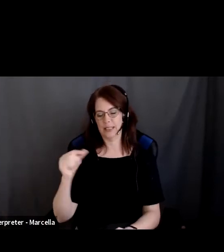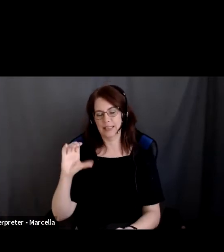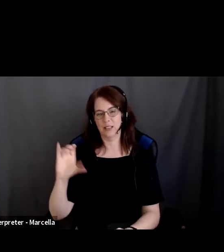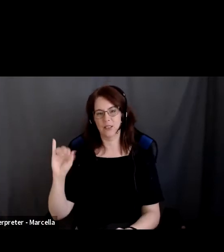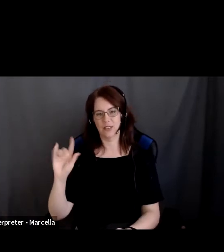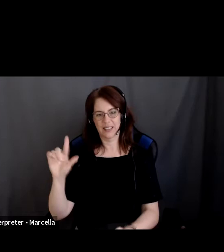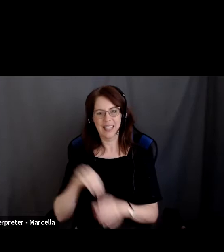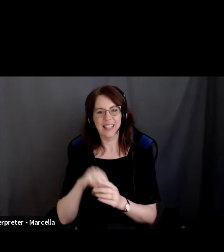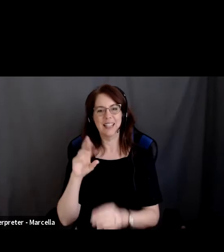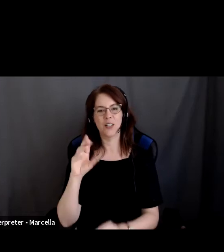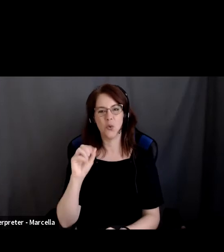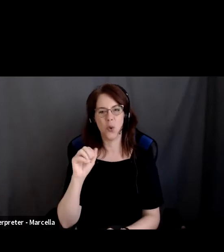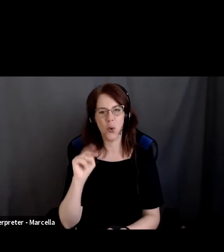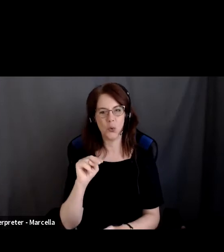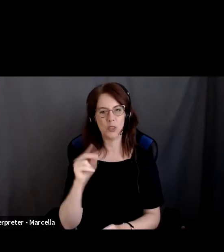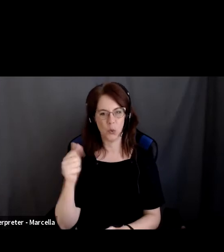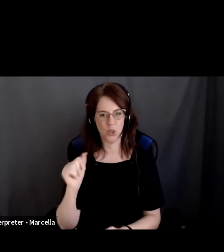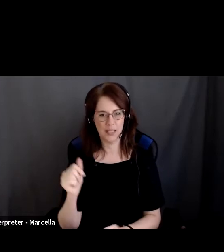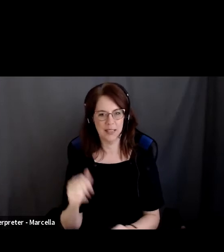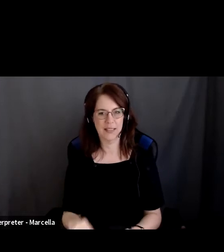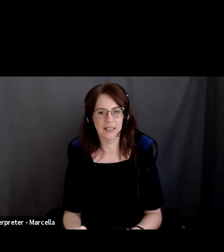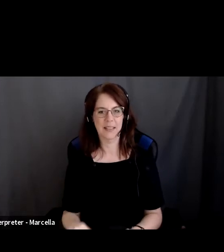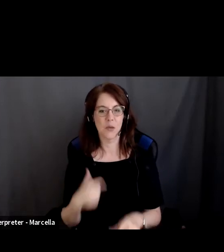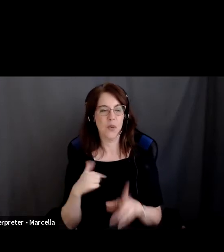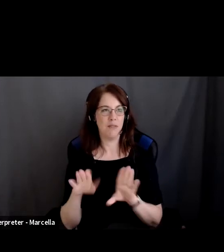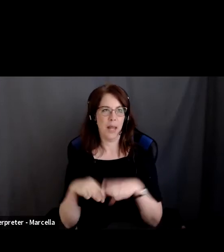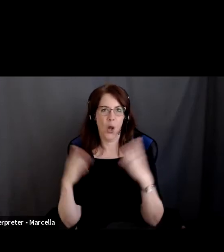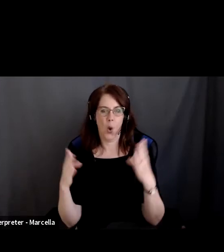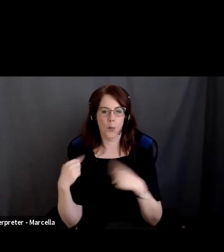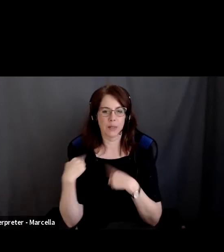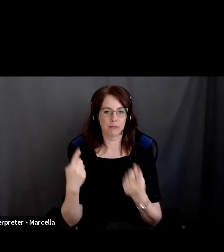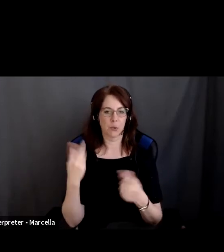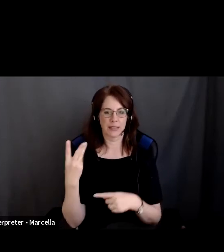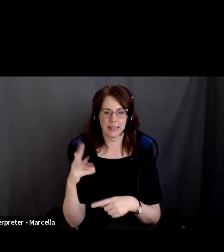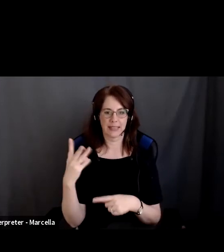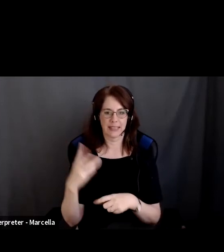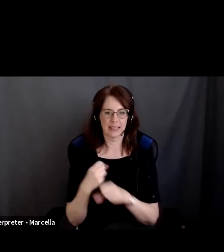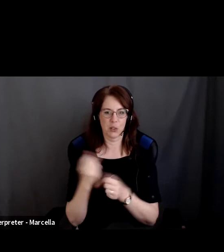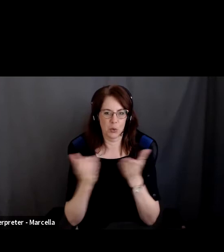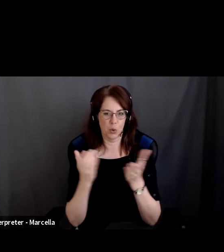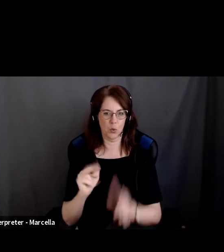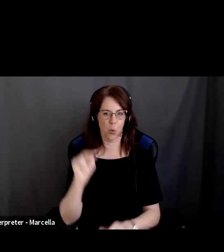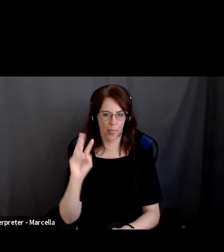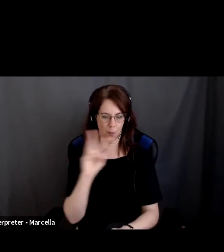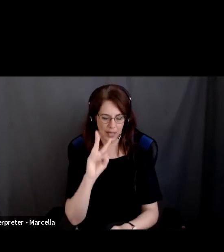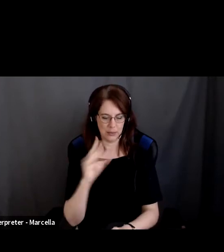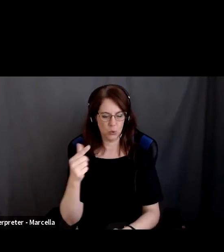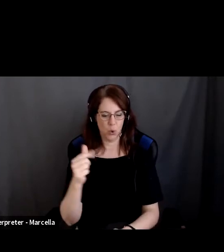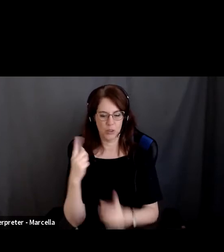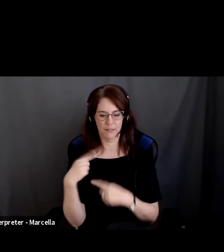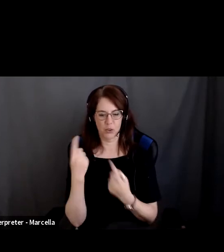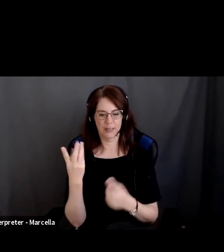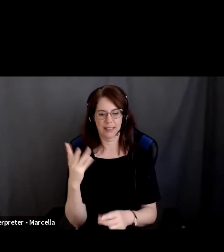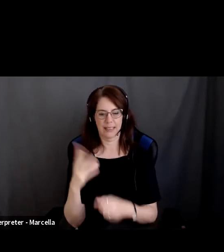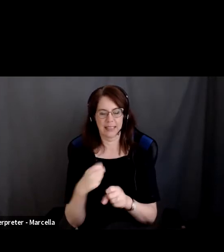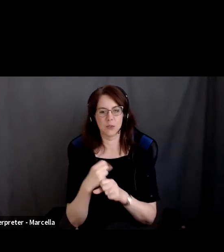Rome, Georgia. We have been open for 16 years. We've been serving Northwest Georgia for 16 years.